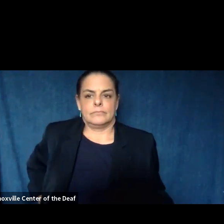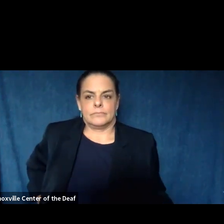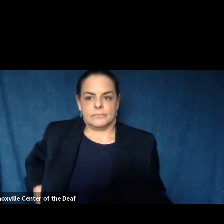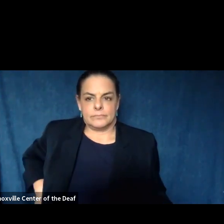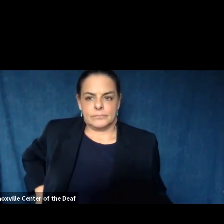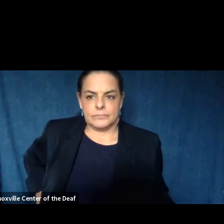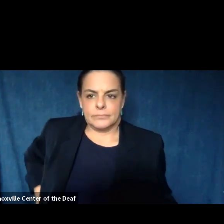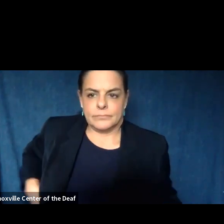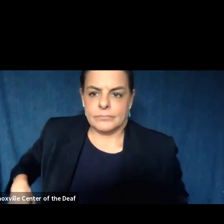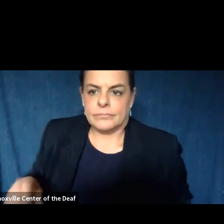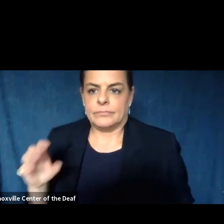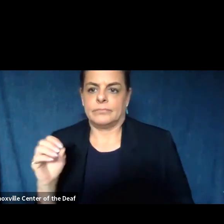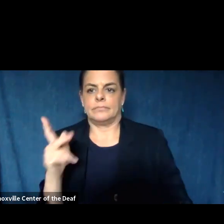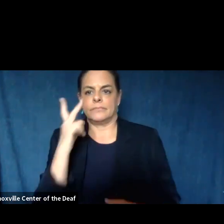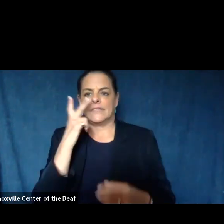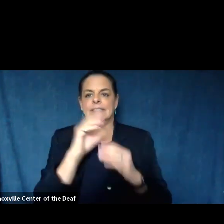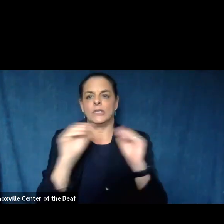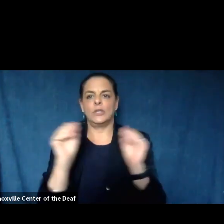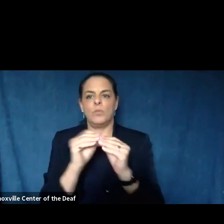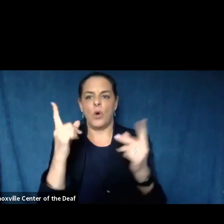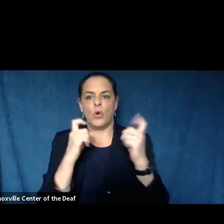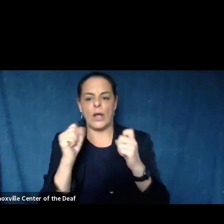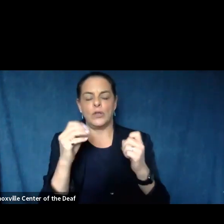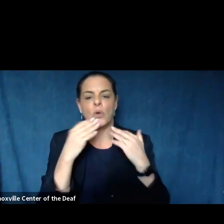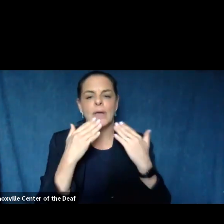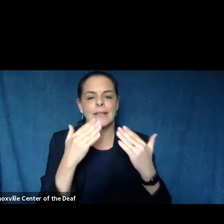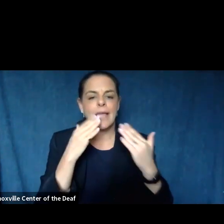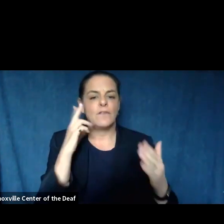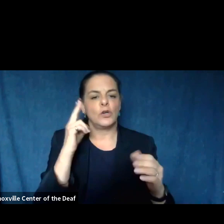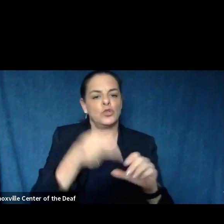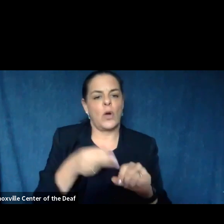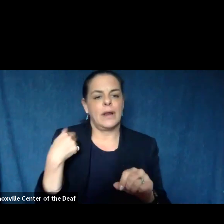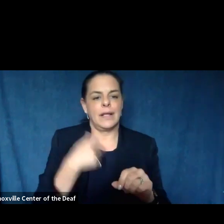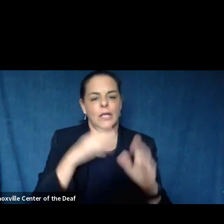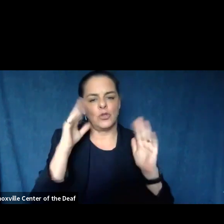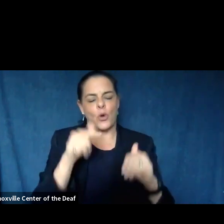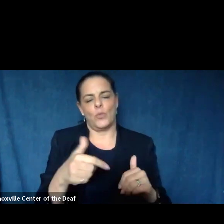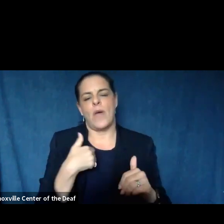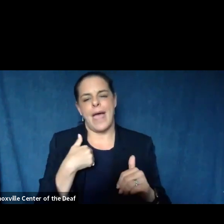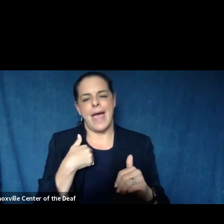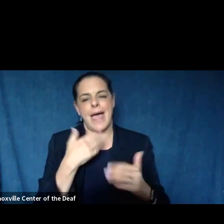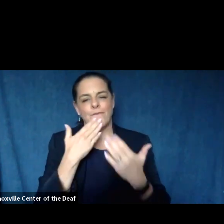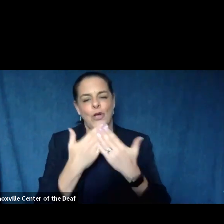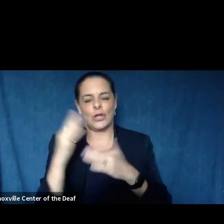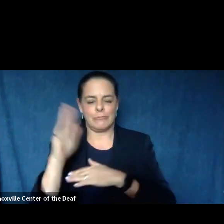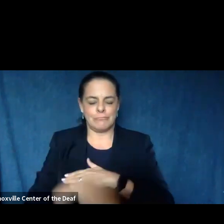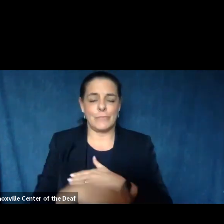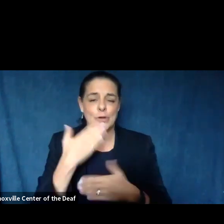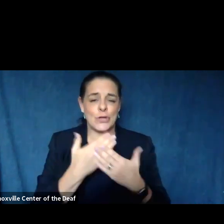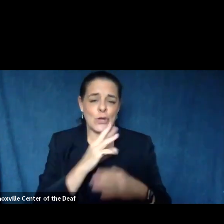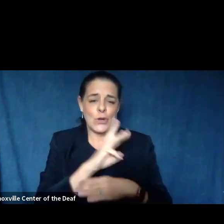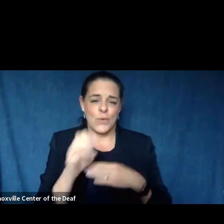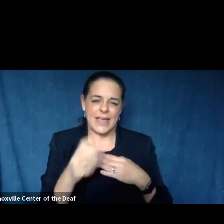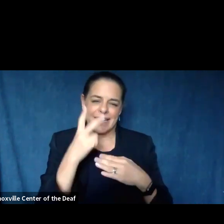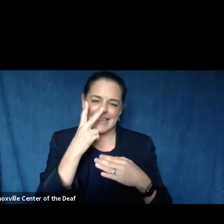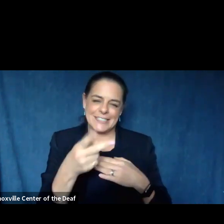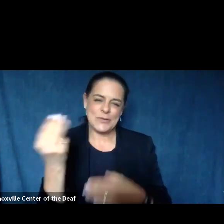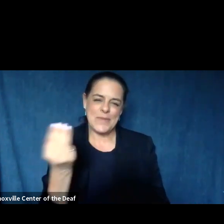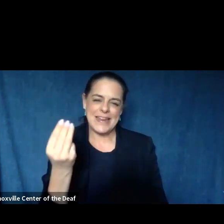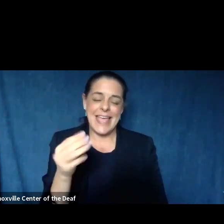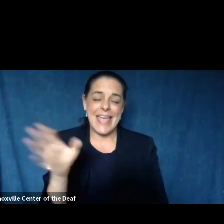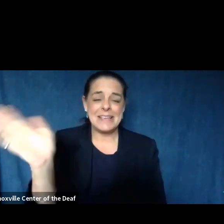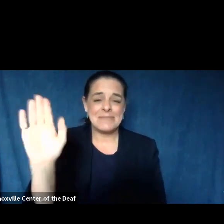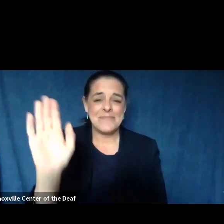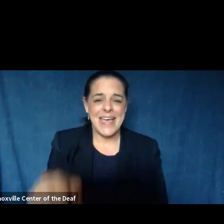All right, we're not seeing any other questions come in, so thank you all for joining us. We hope you have a good rest of your day and a good weekend, and we will see you on Monday.